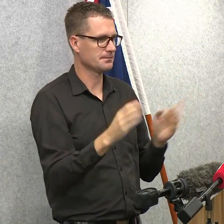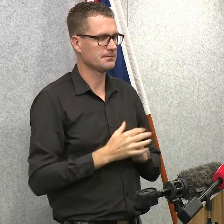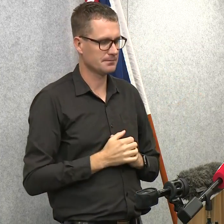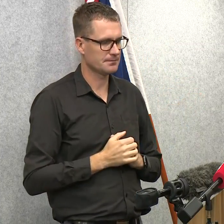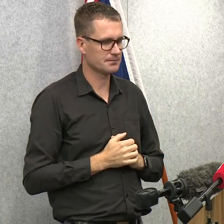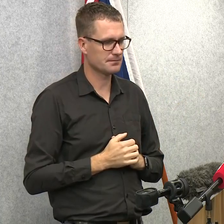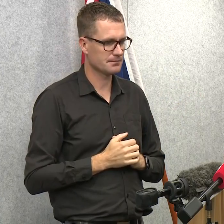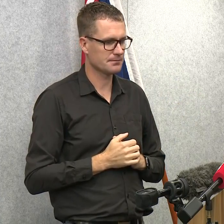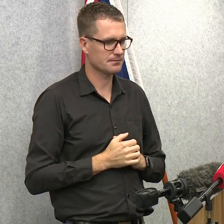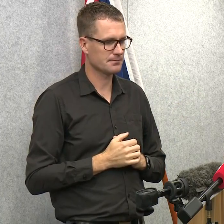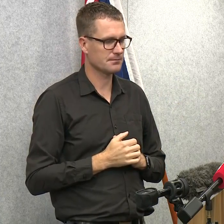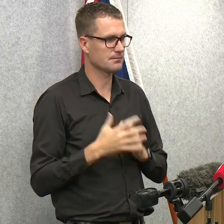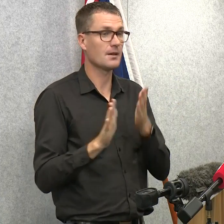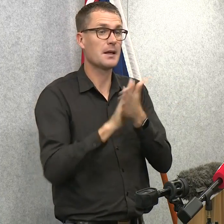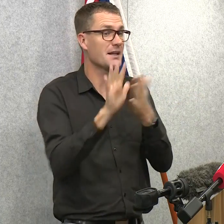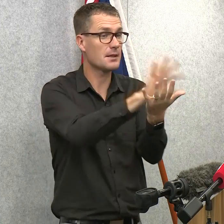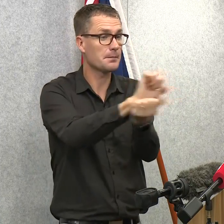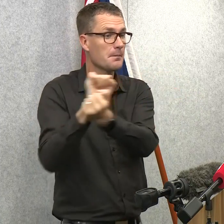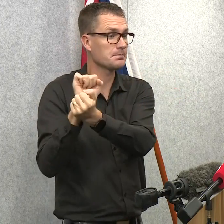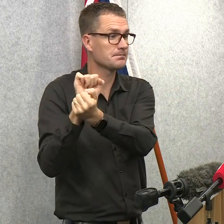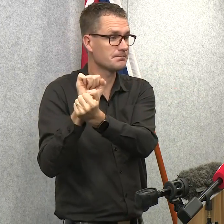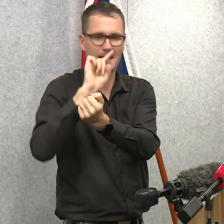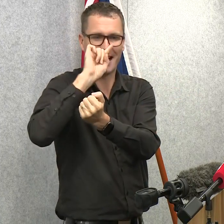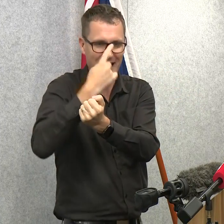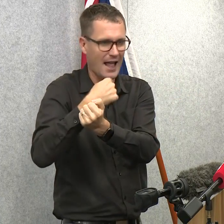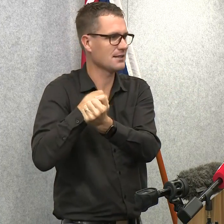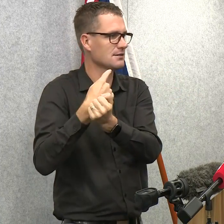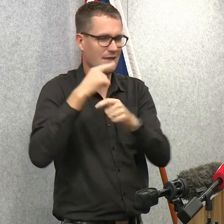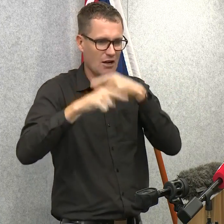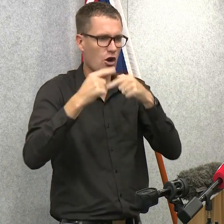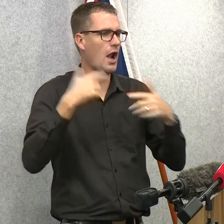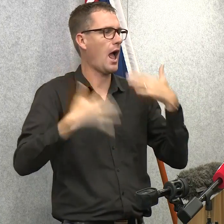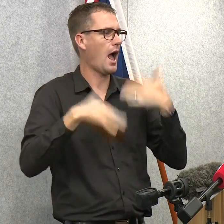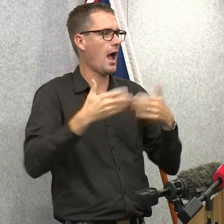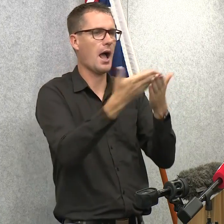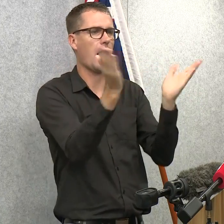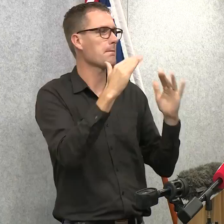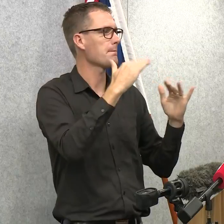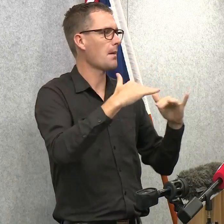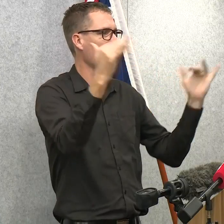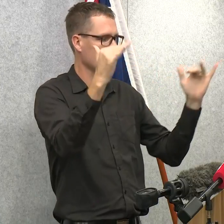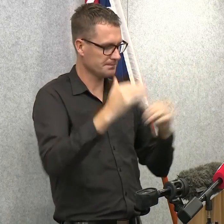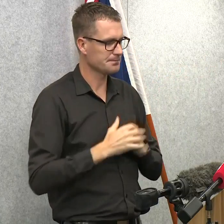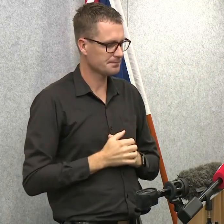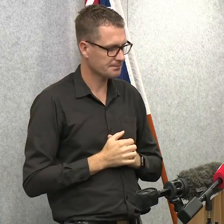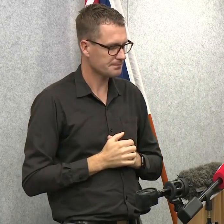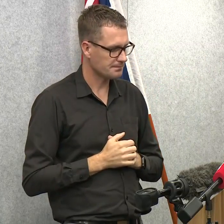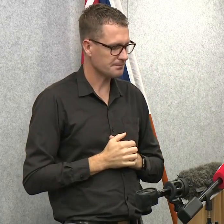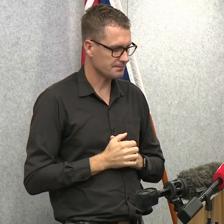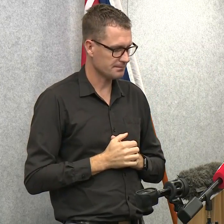and away from further harm from the public. I've said before,